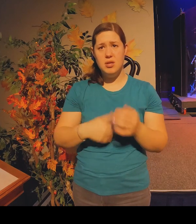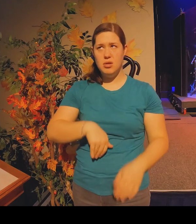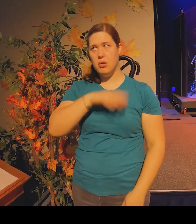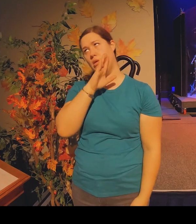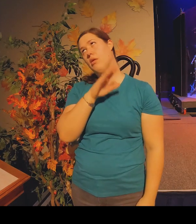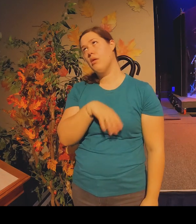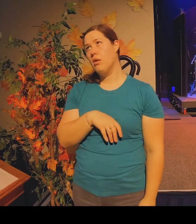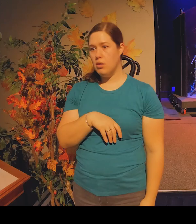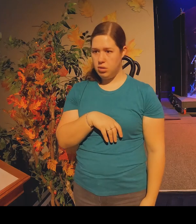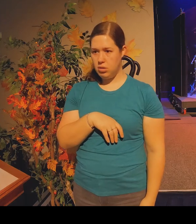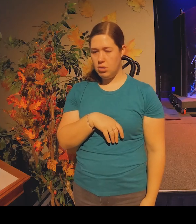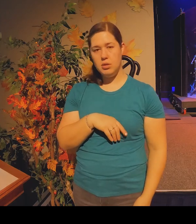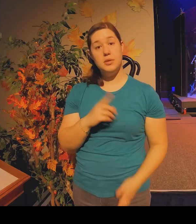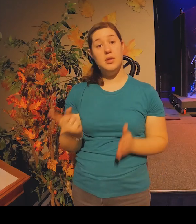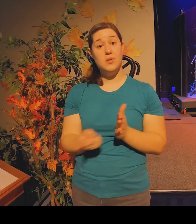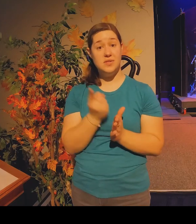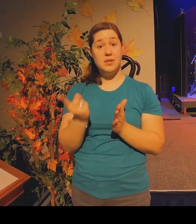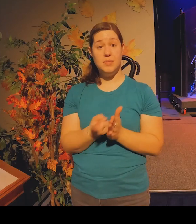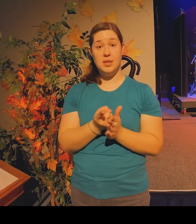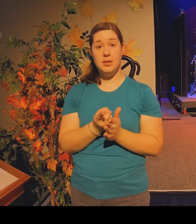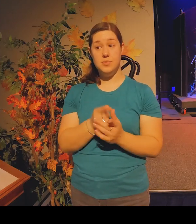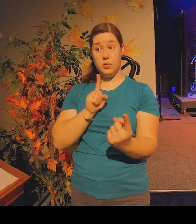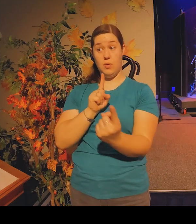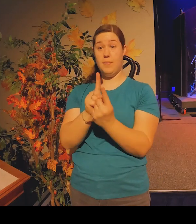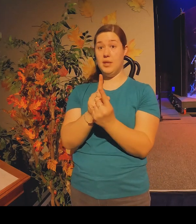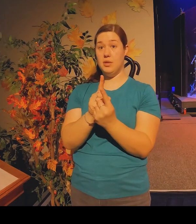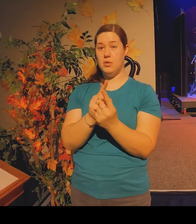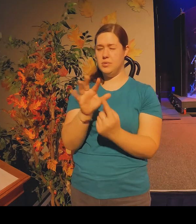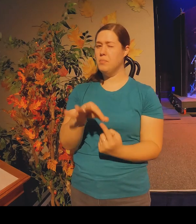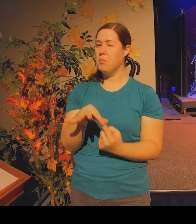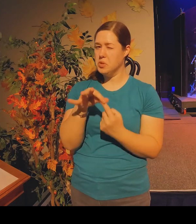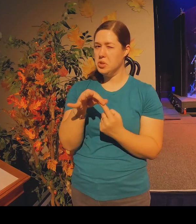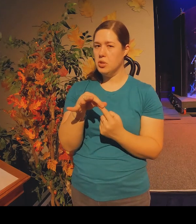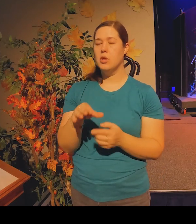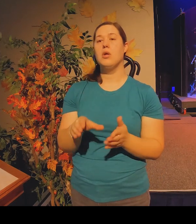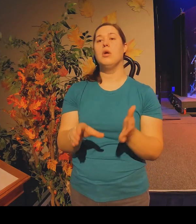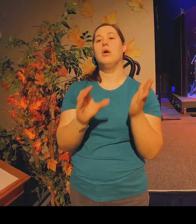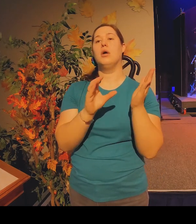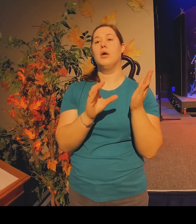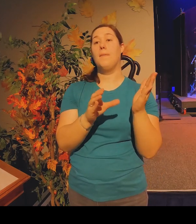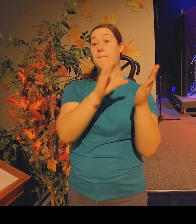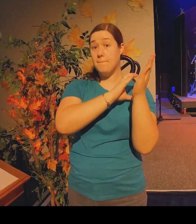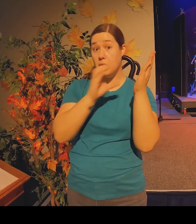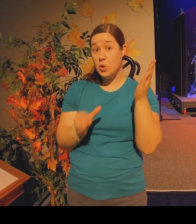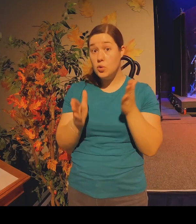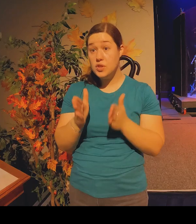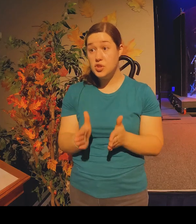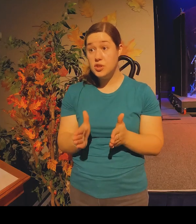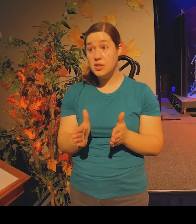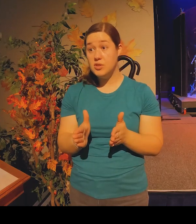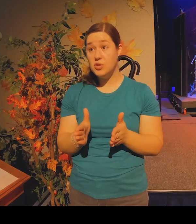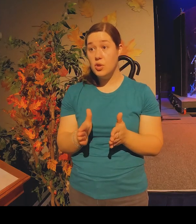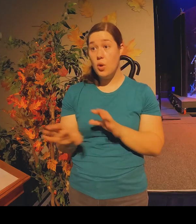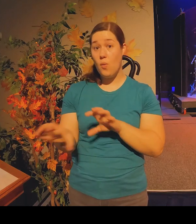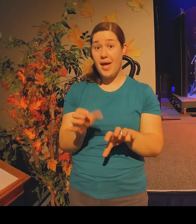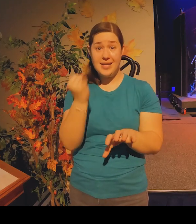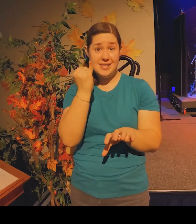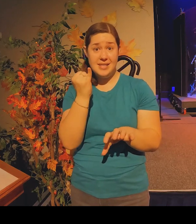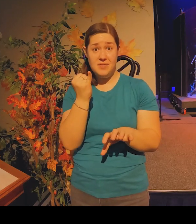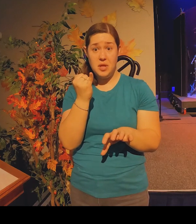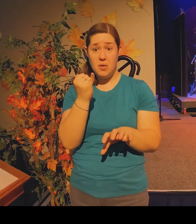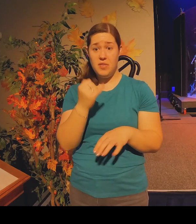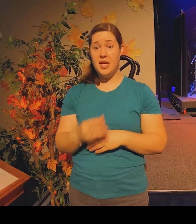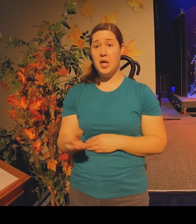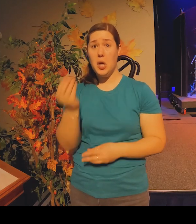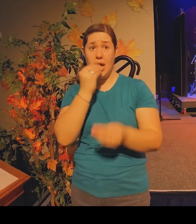those particular Christians who act like they're eating cornflakes with God at their breakfast table every morning. And they seem so